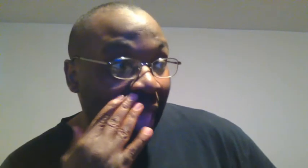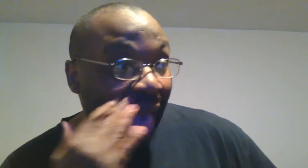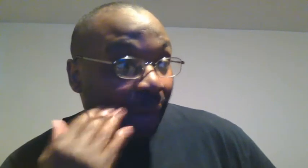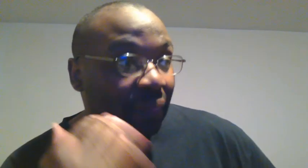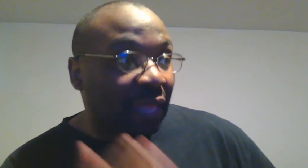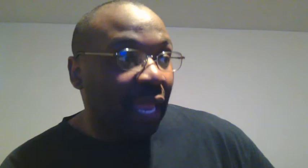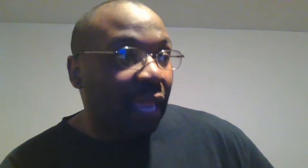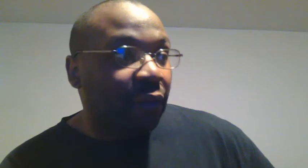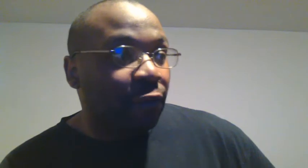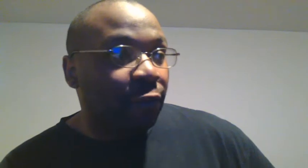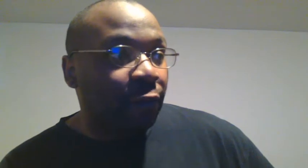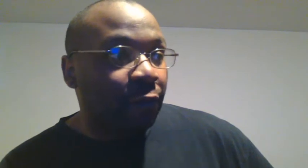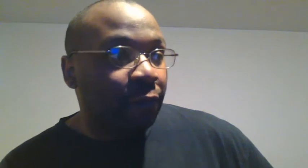I believe